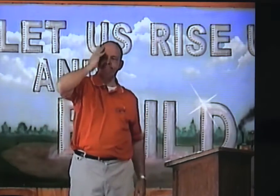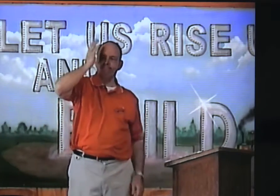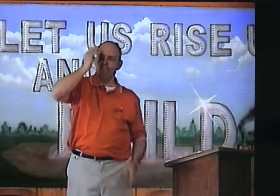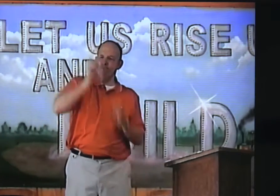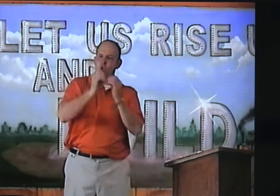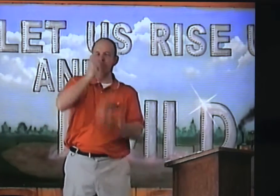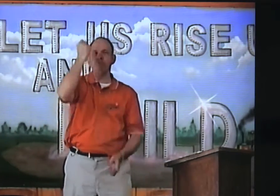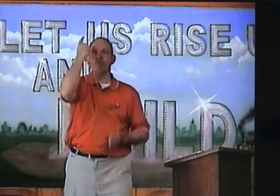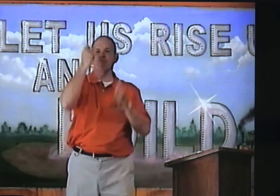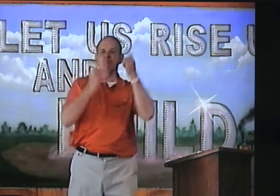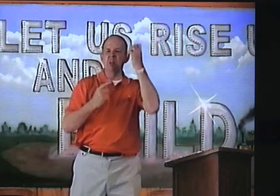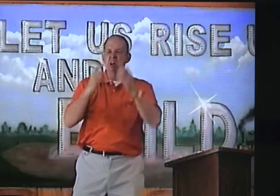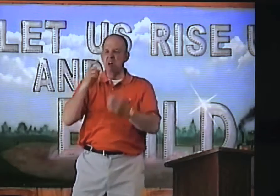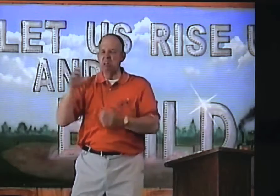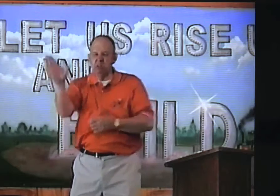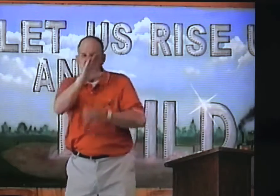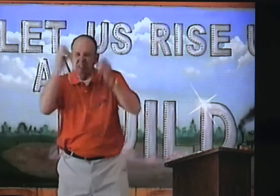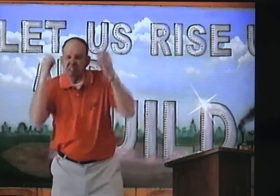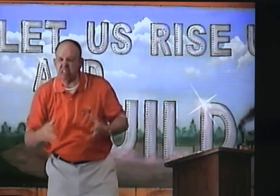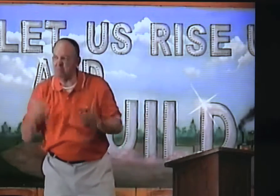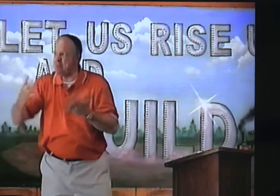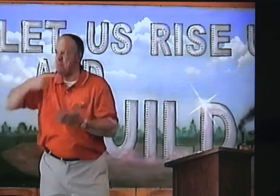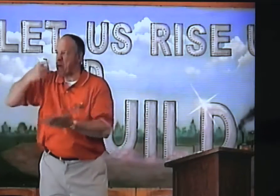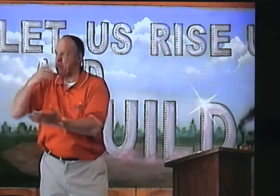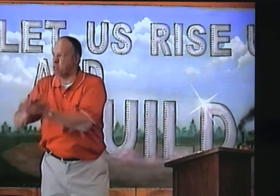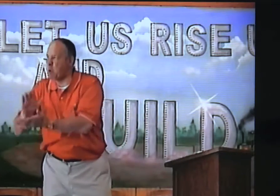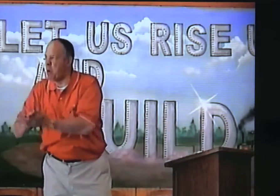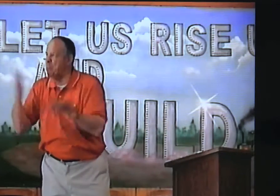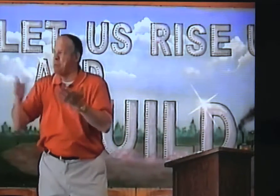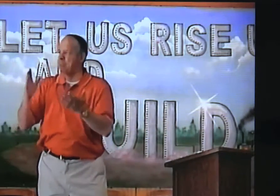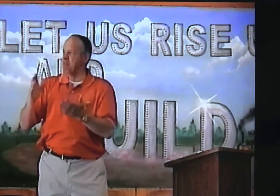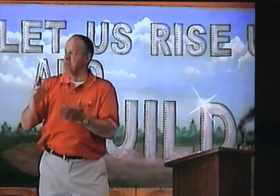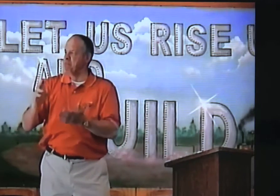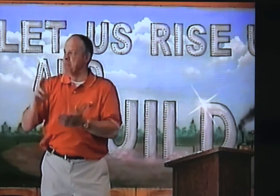you know, helps you understand. Teachers of public schools,